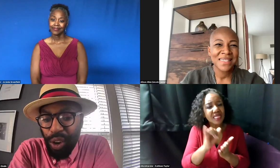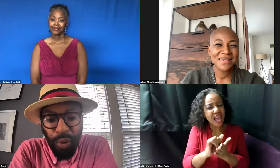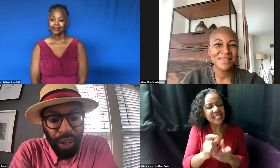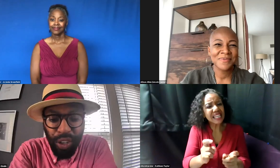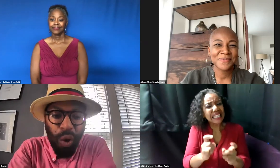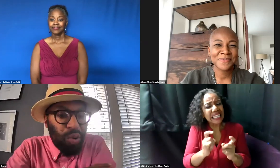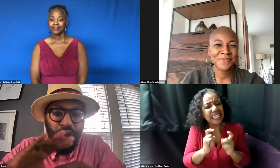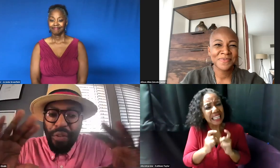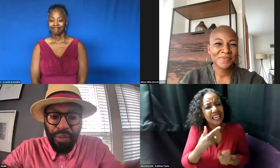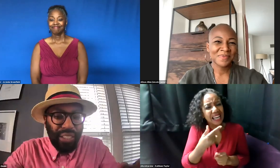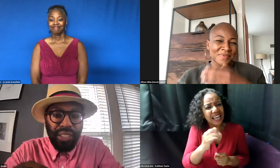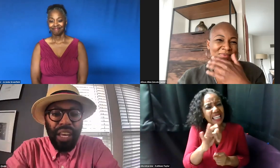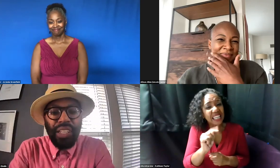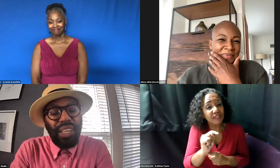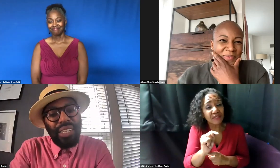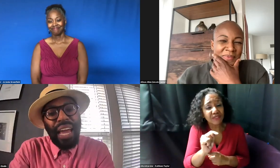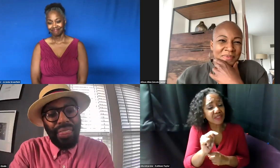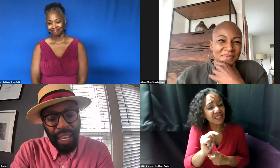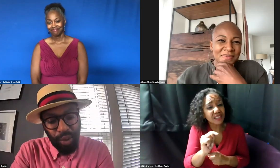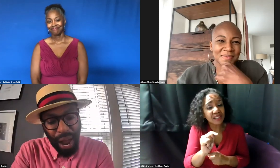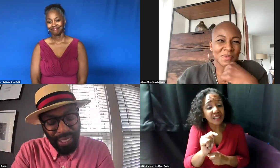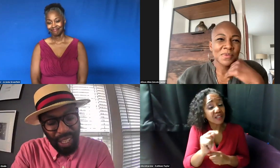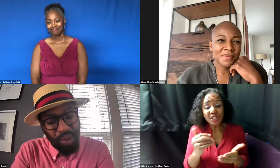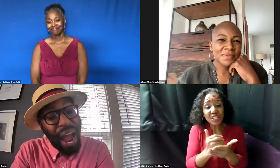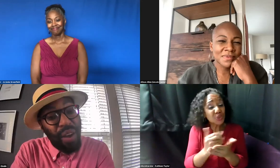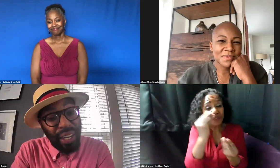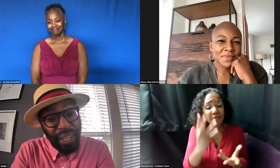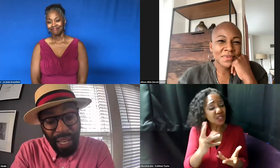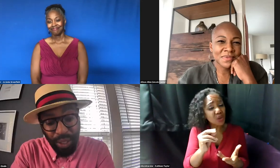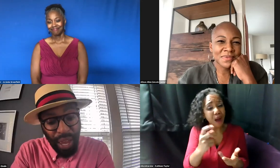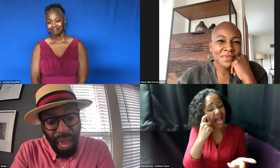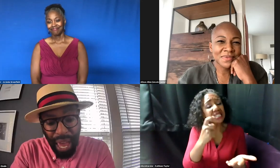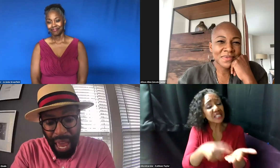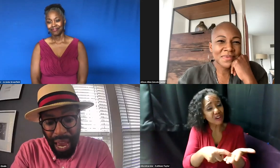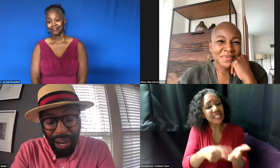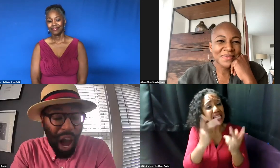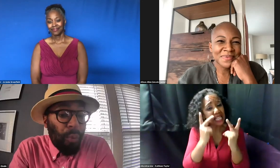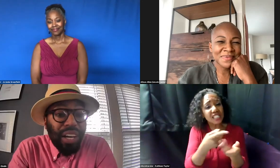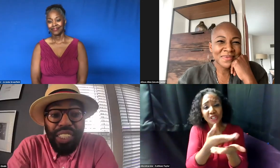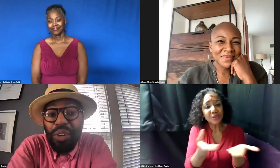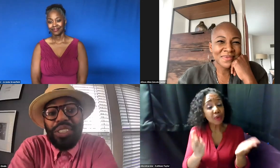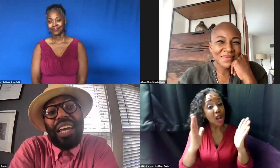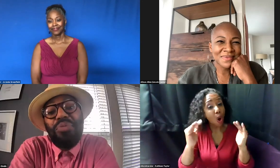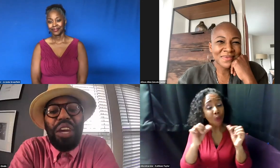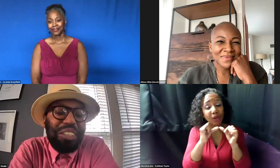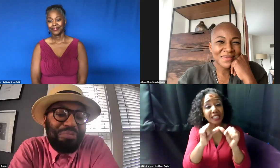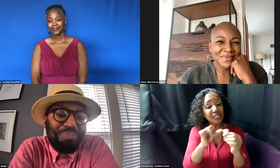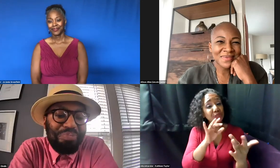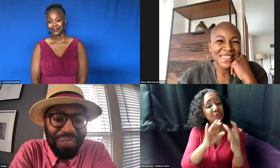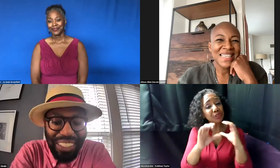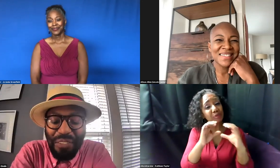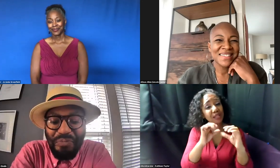And yeah. So no new information, just saying I thank you, I see you, I recognize you, and I hope we continue to stay in